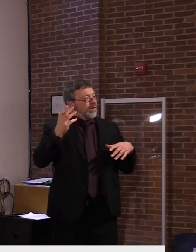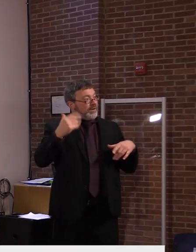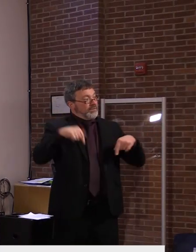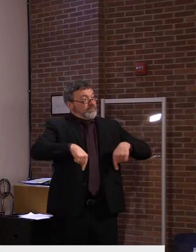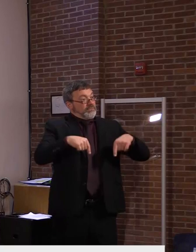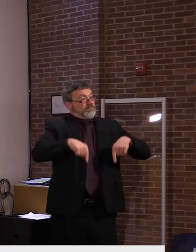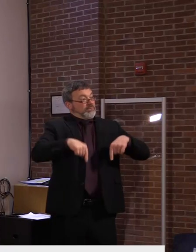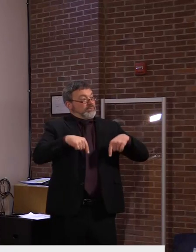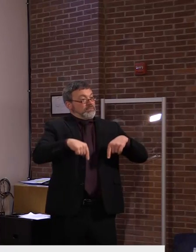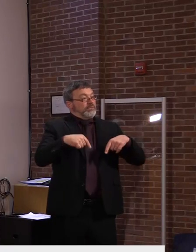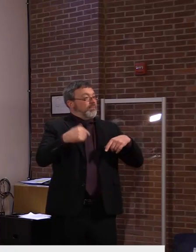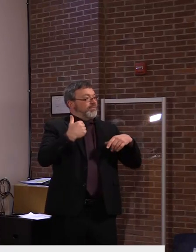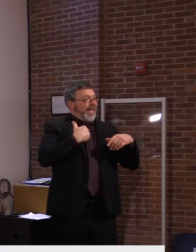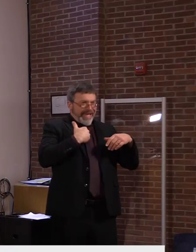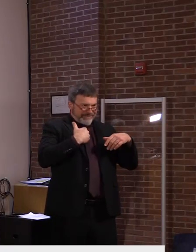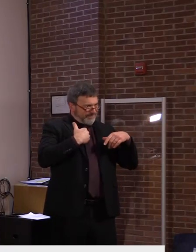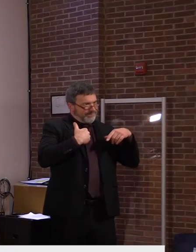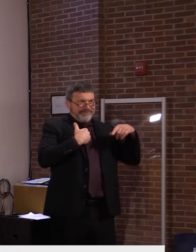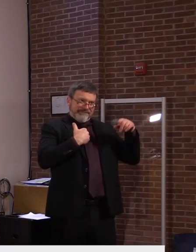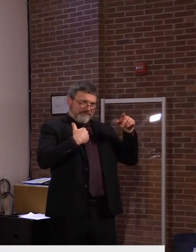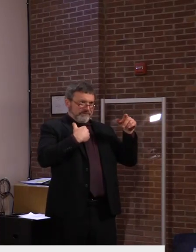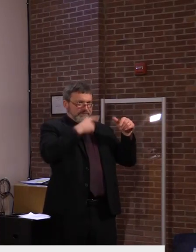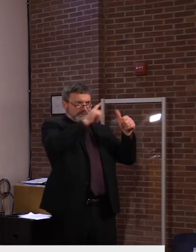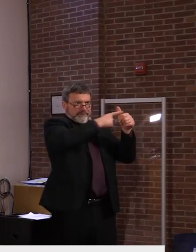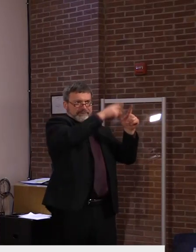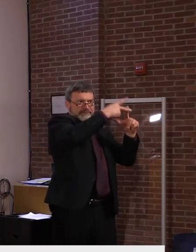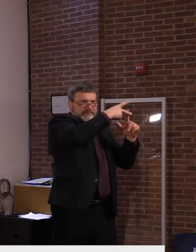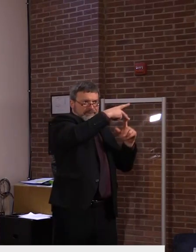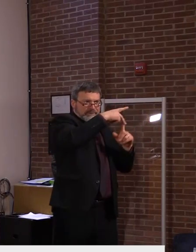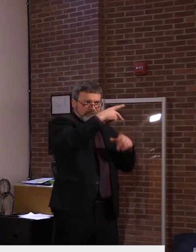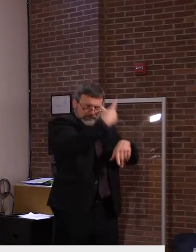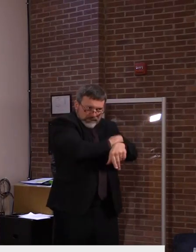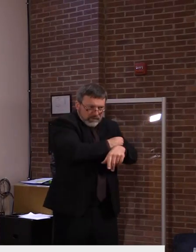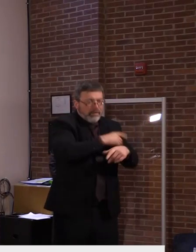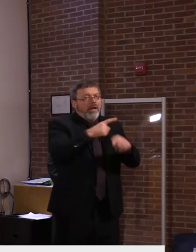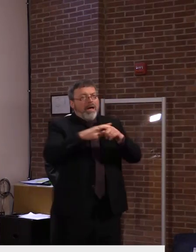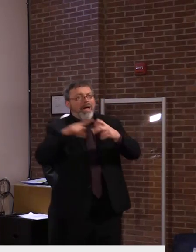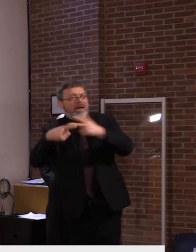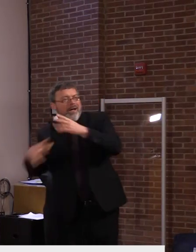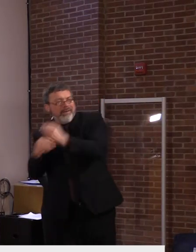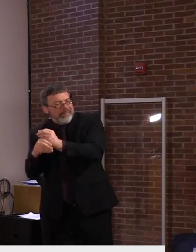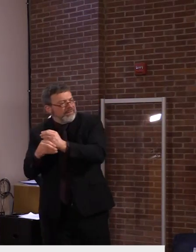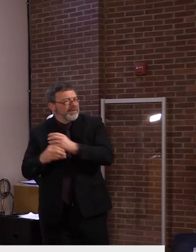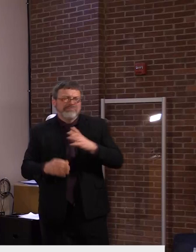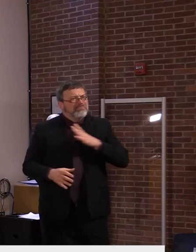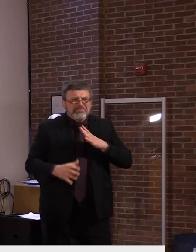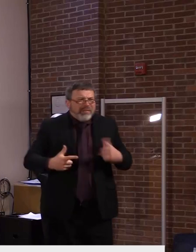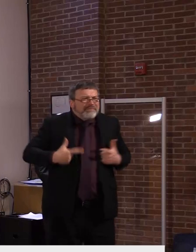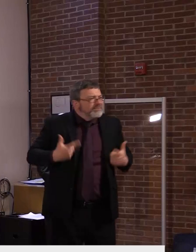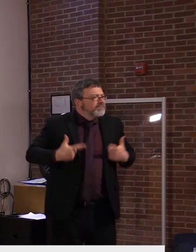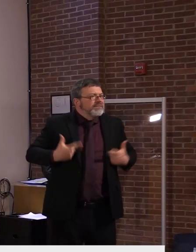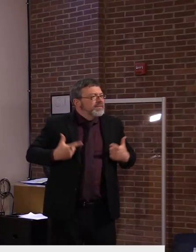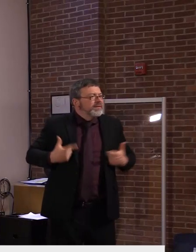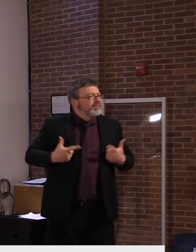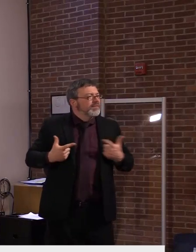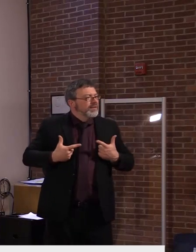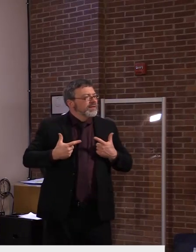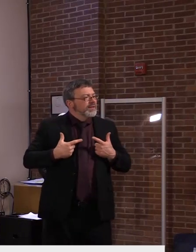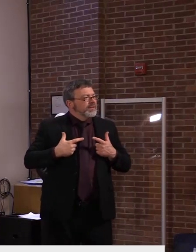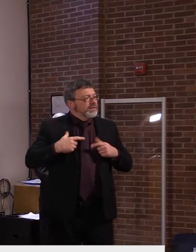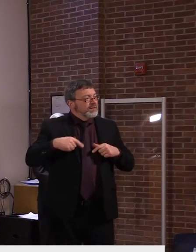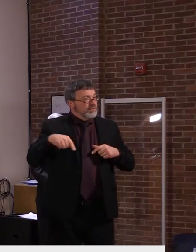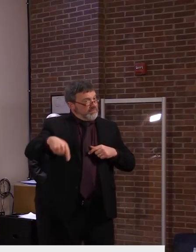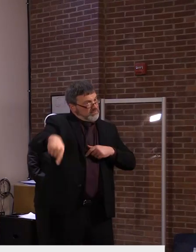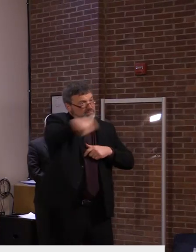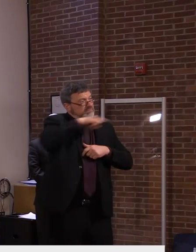got vaccinated early on. Like the majority of Vermonters who fall into this category and were